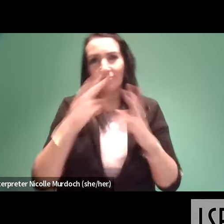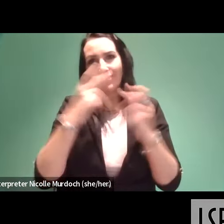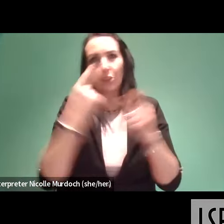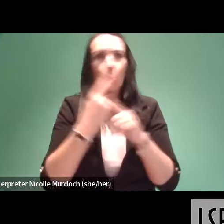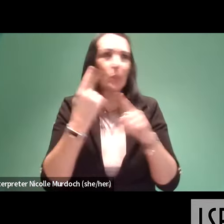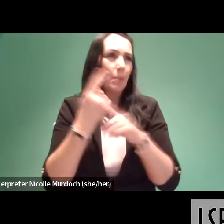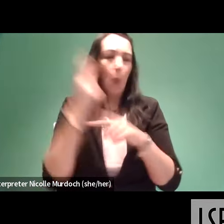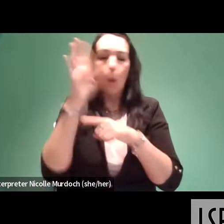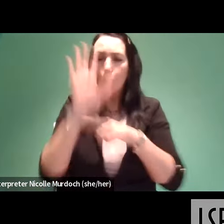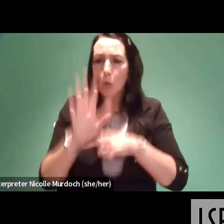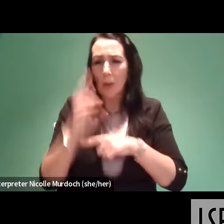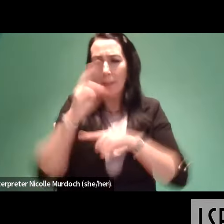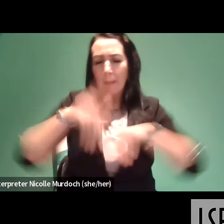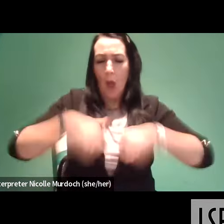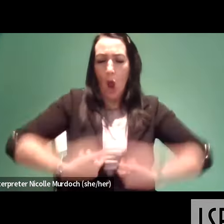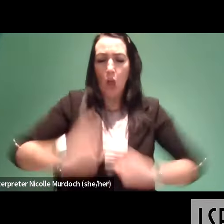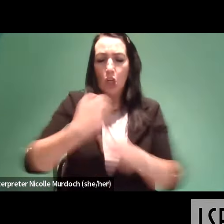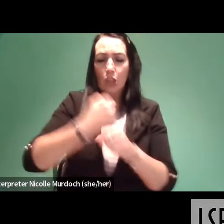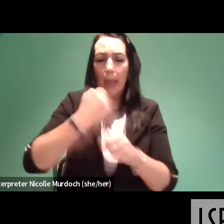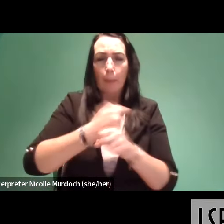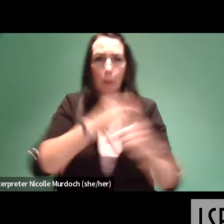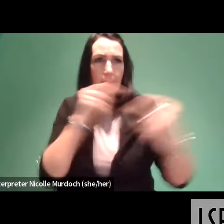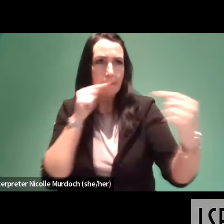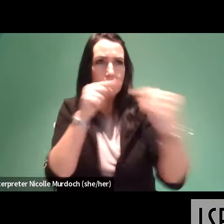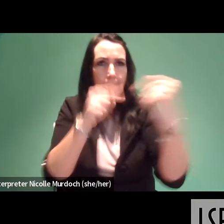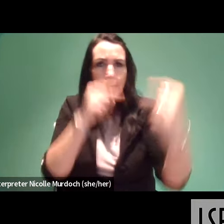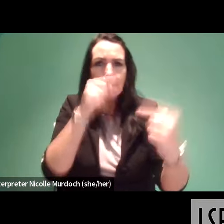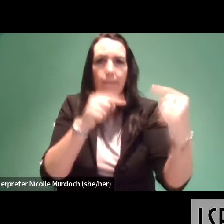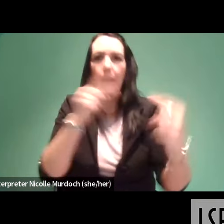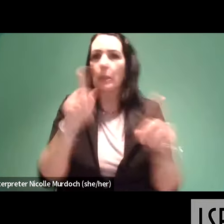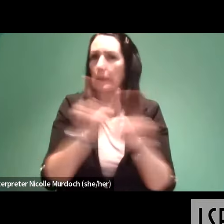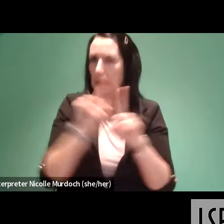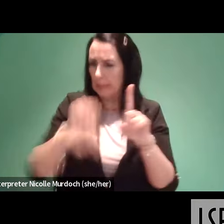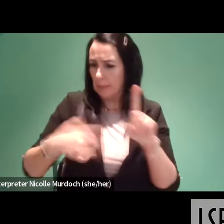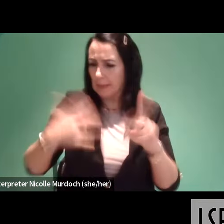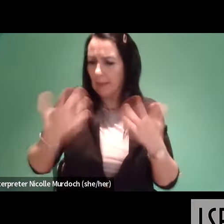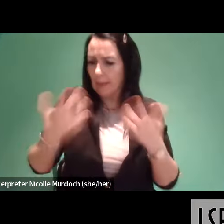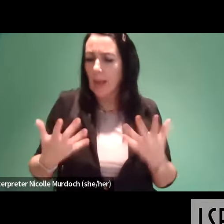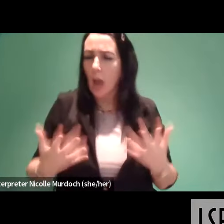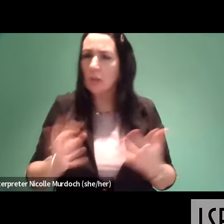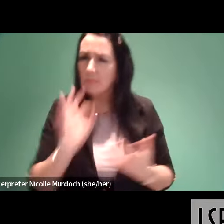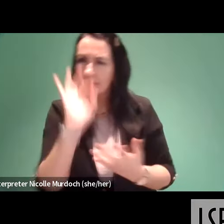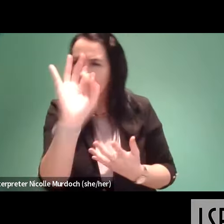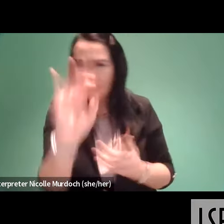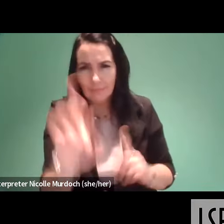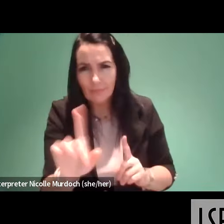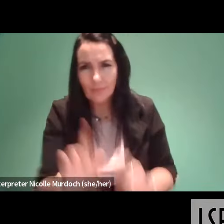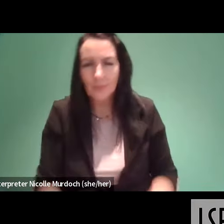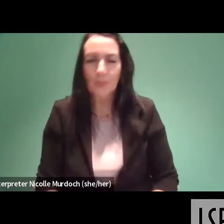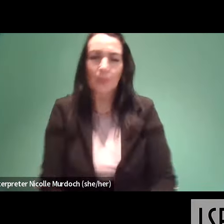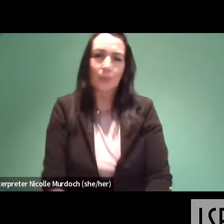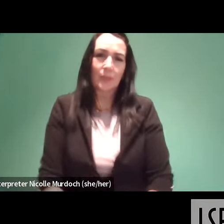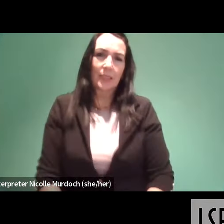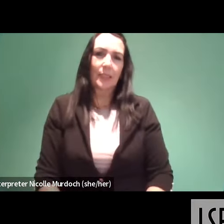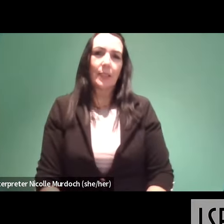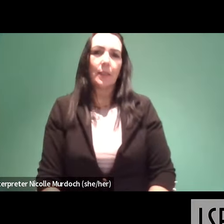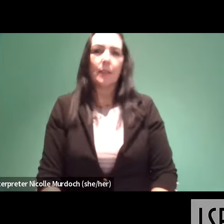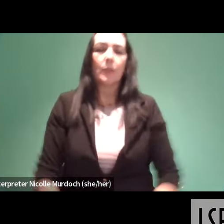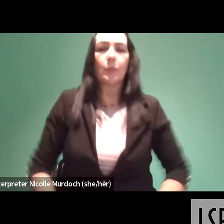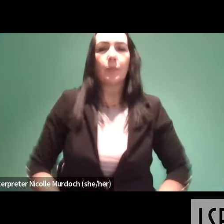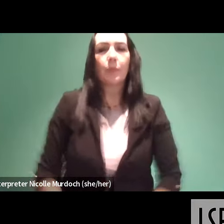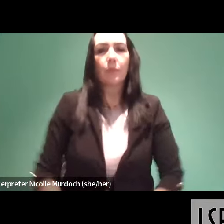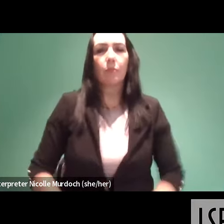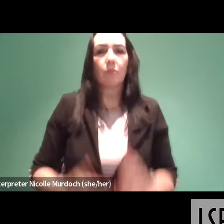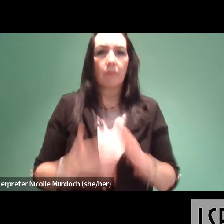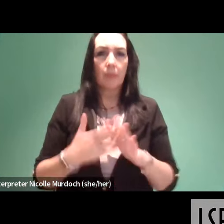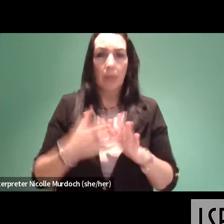and HMRC. That sounds like one for you, I think. And then perhaps on Hunger Games, then the politicians